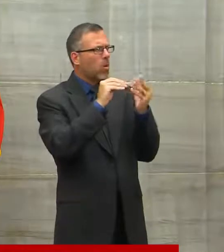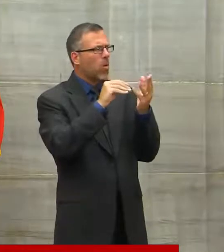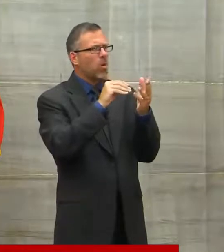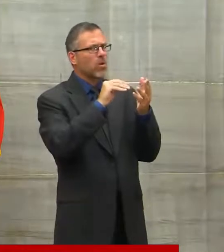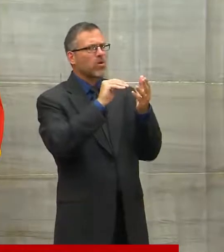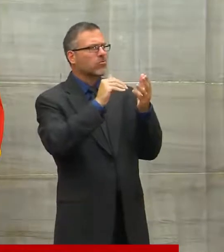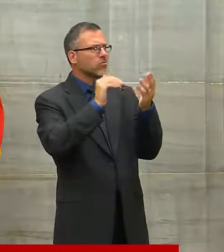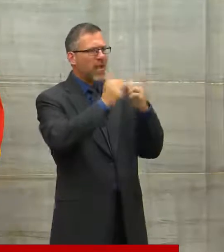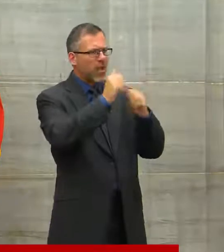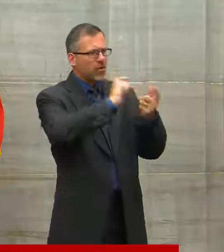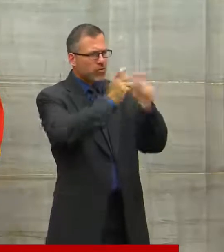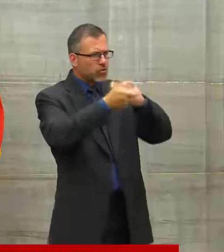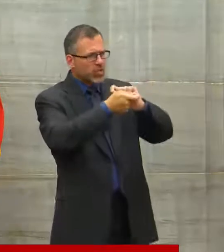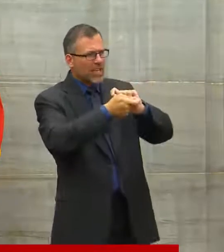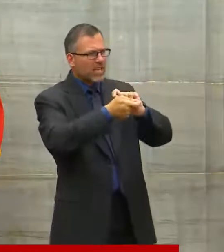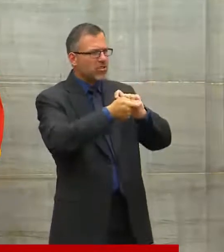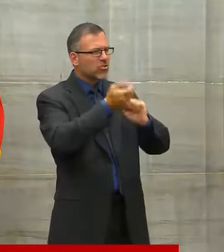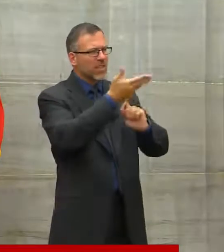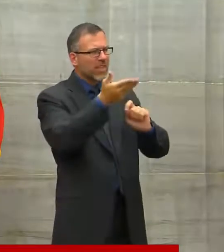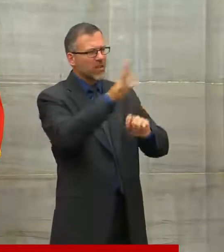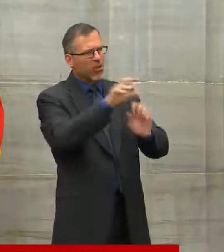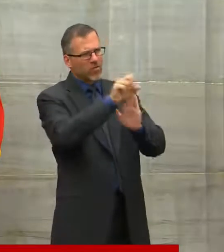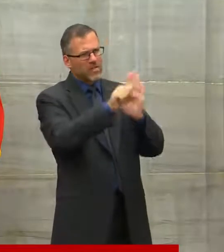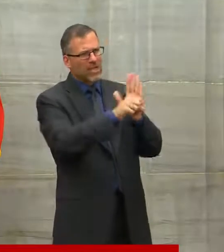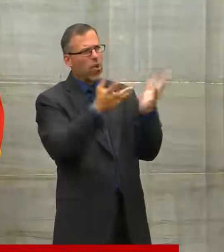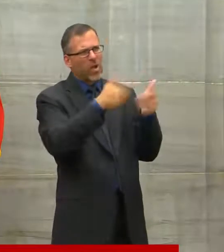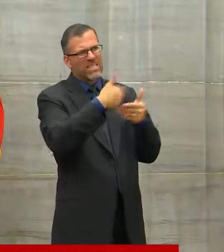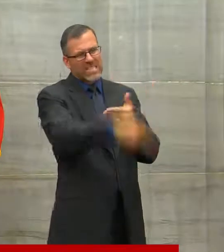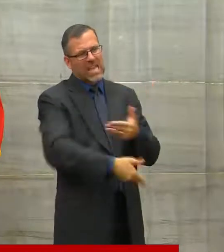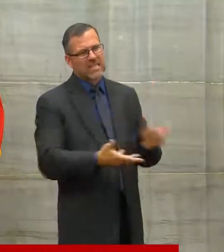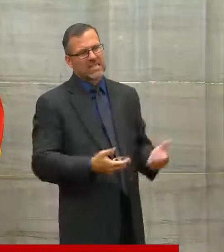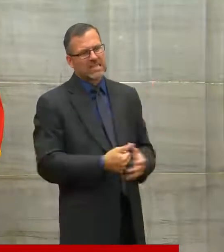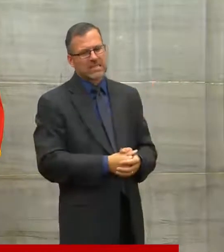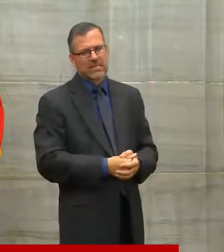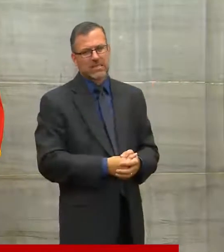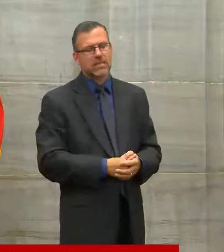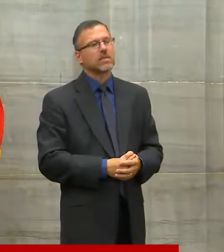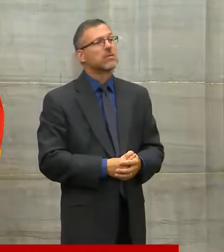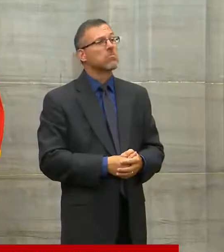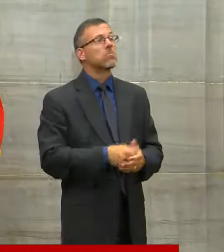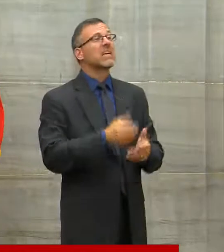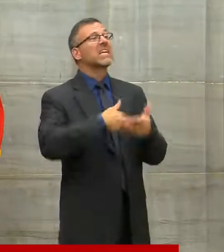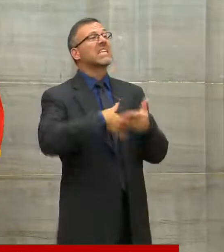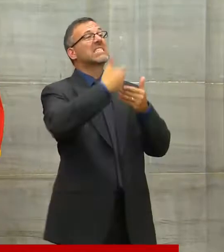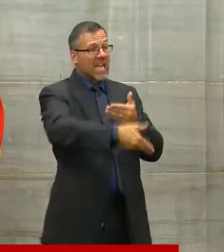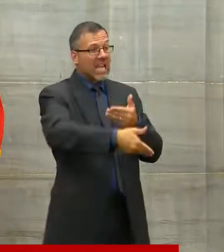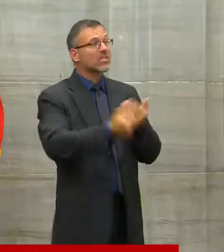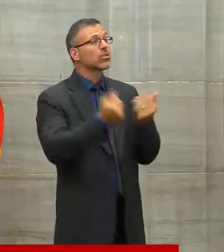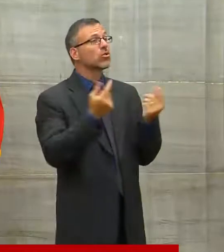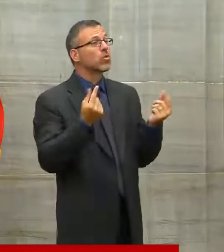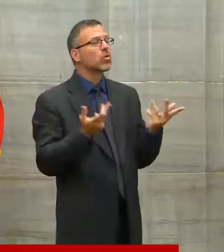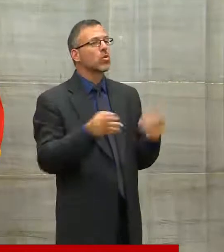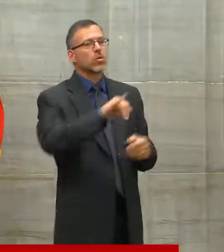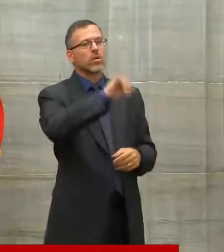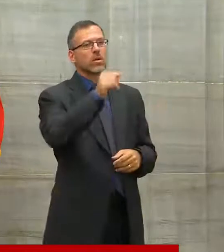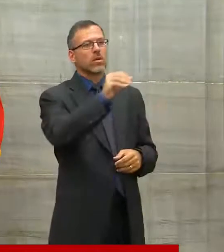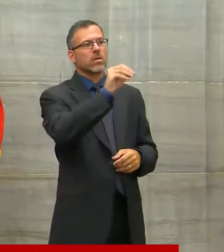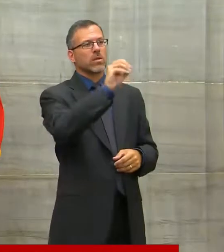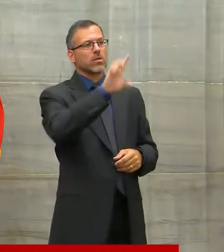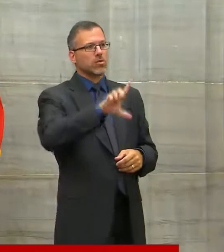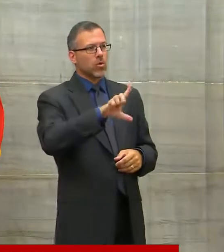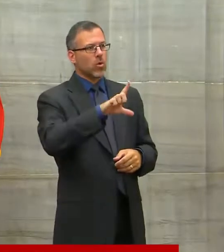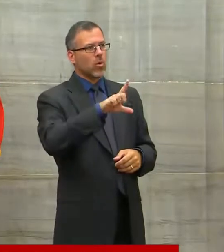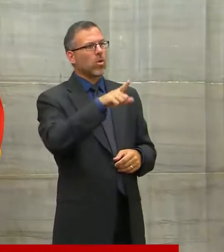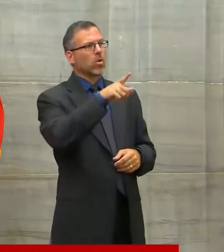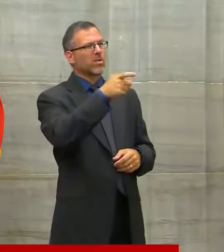at changing some of the things throughout our state? I think the next steps are going to be to develop, as Joel suggested there, to